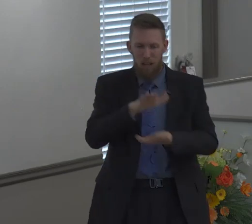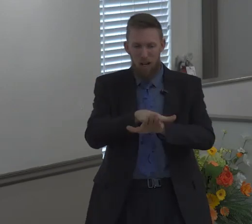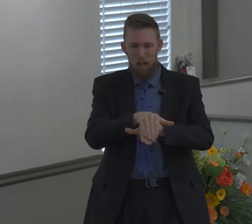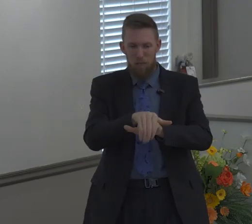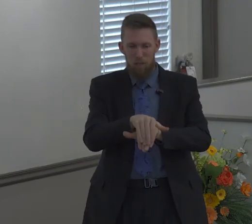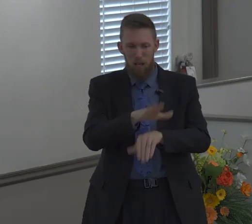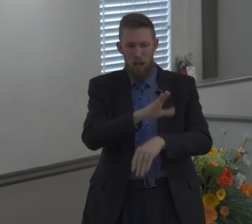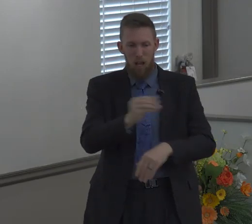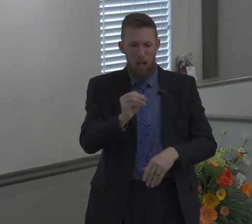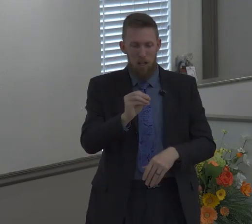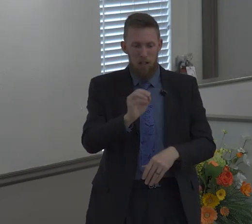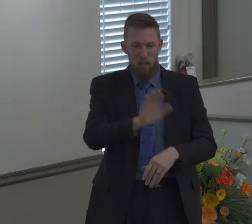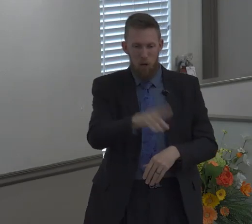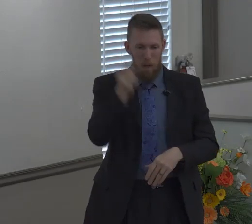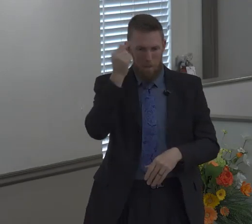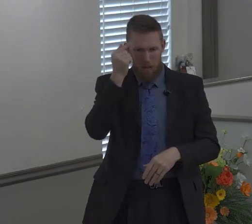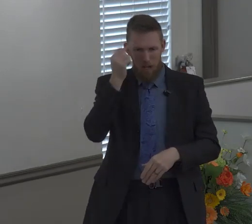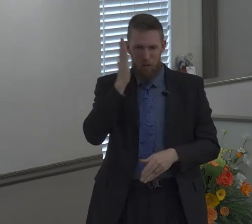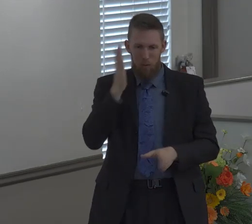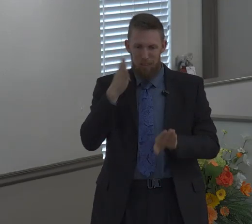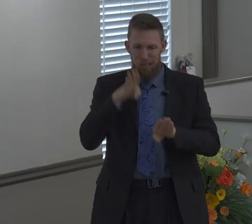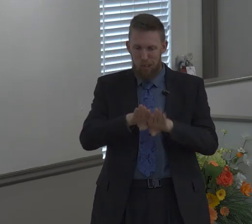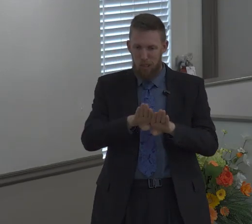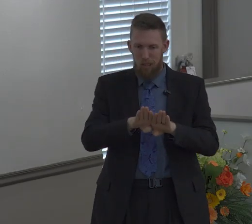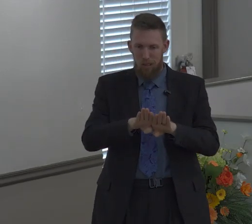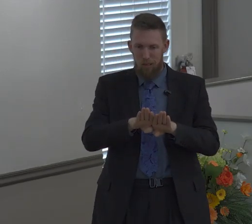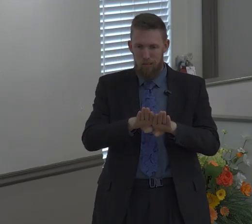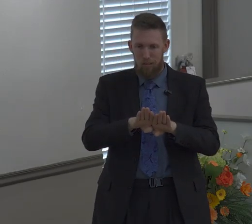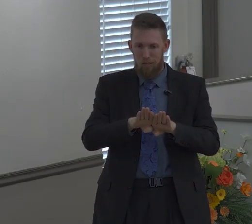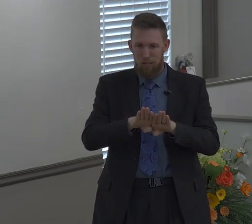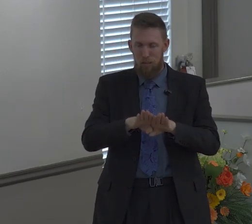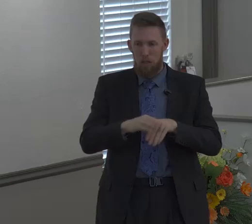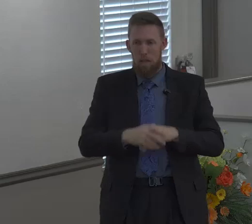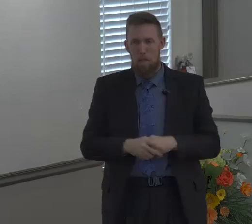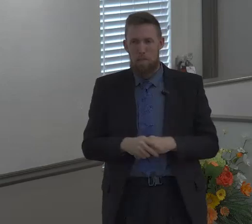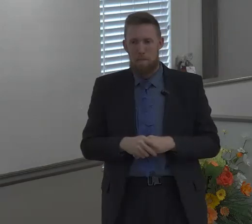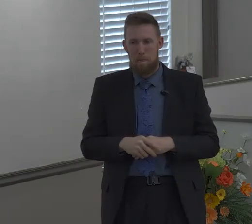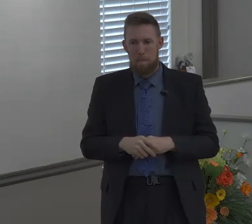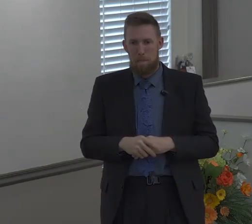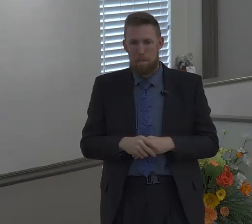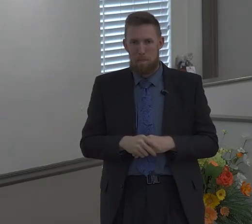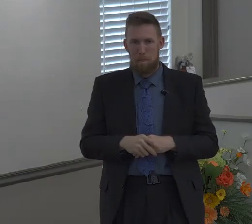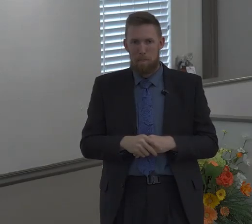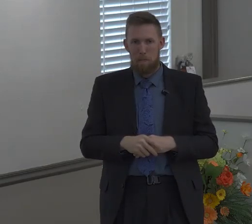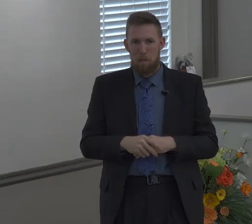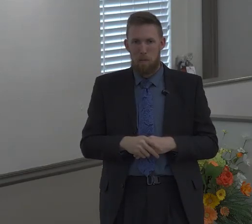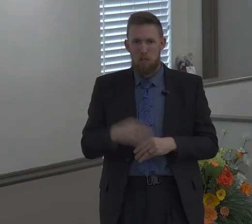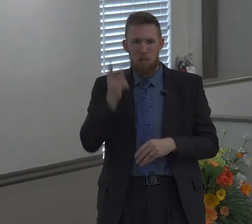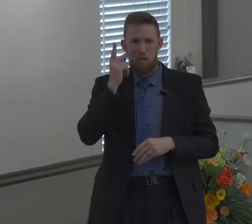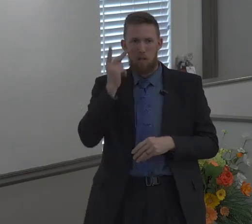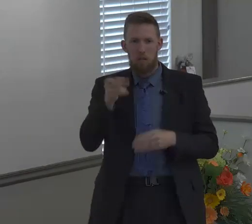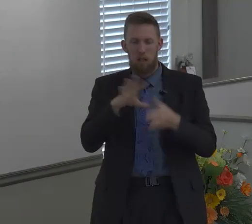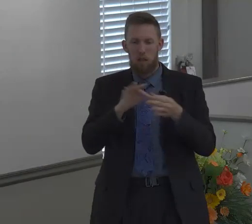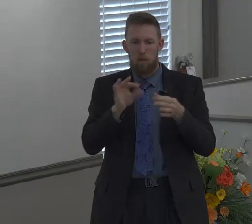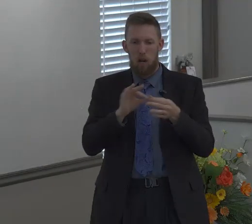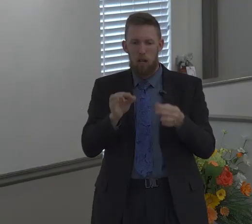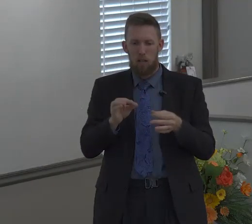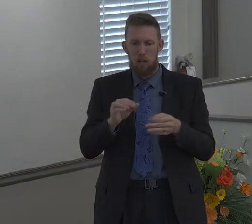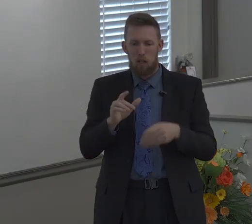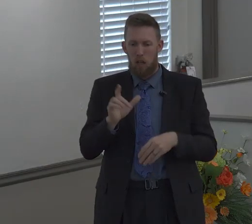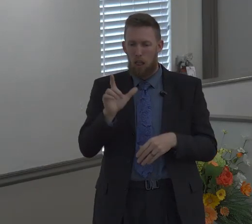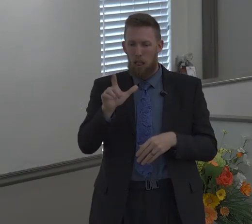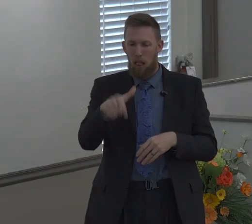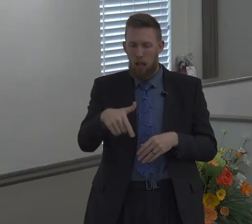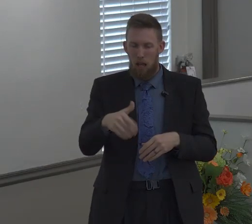hypocrisy, having their conscience seared with a hot iron. So you see the term being used the